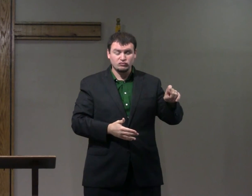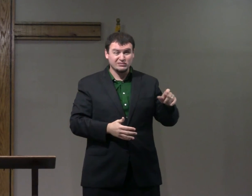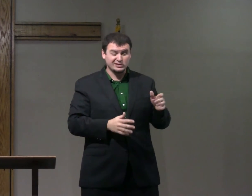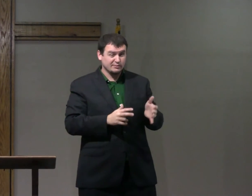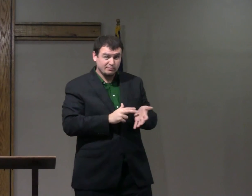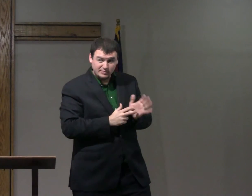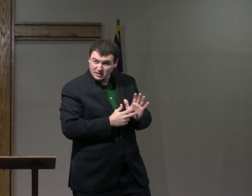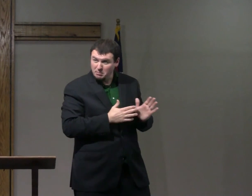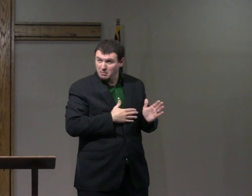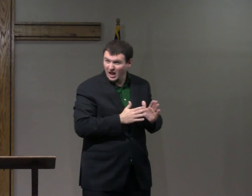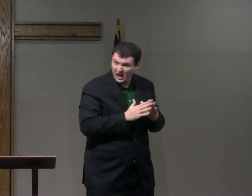Anyone here?